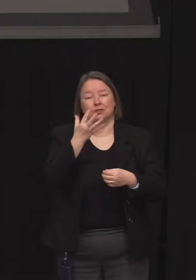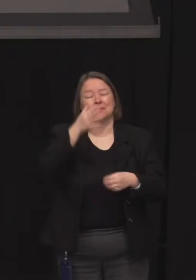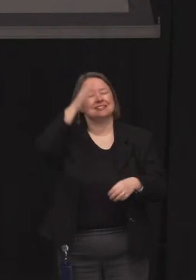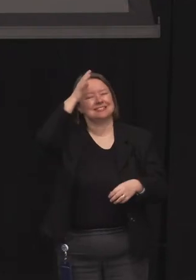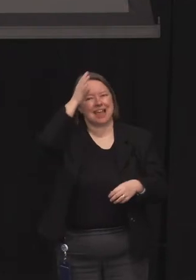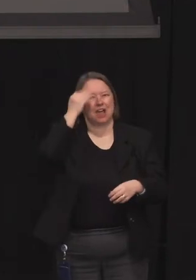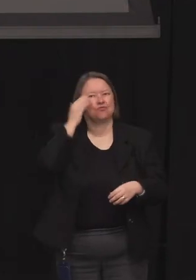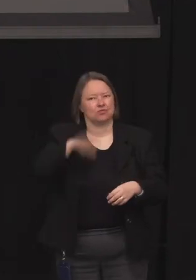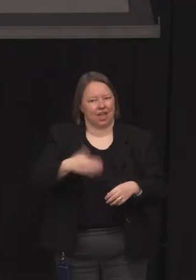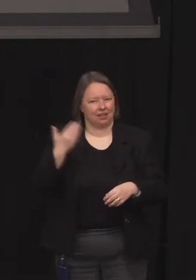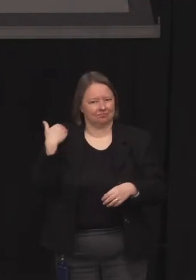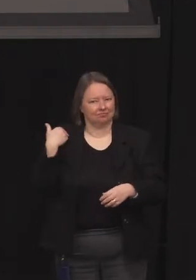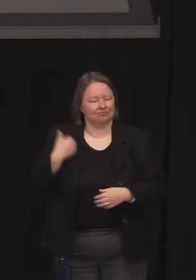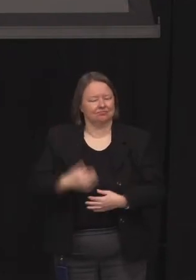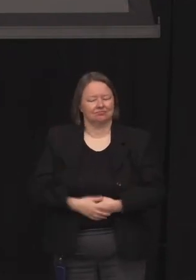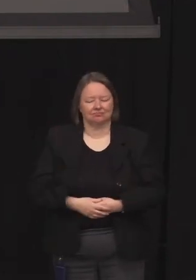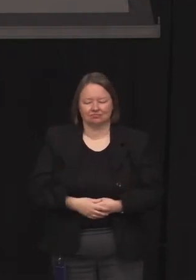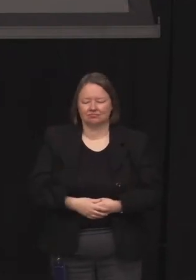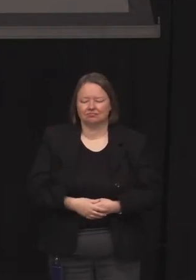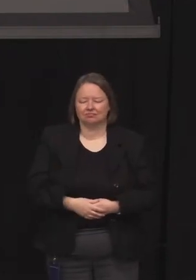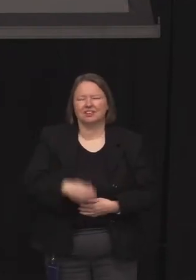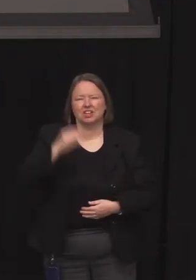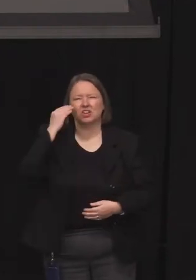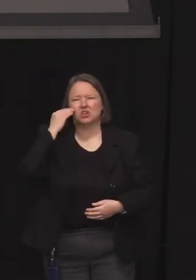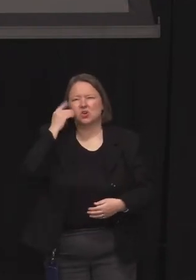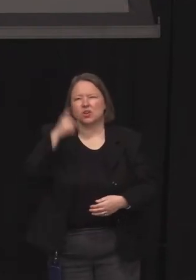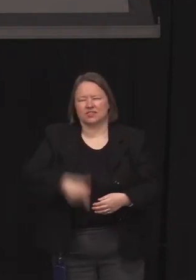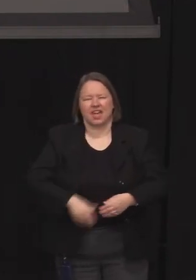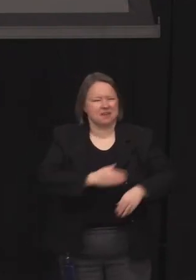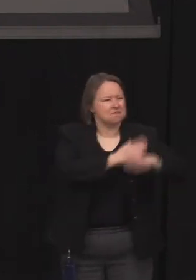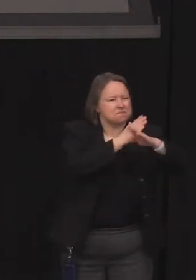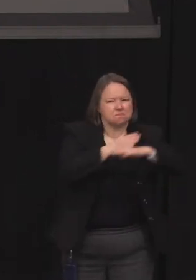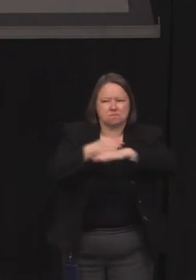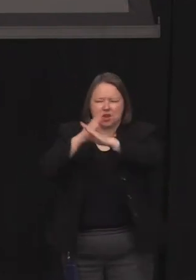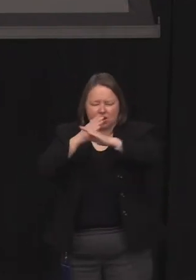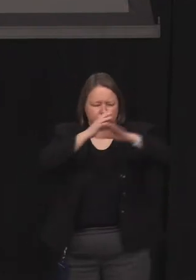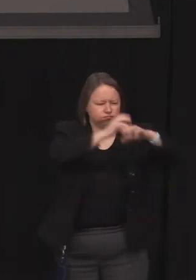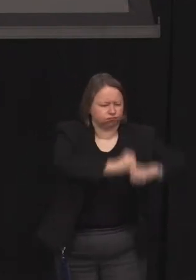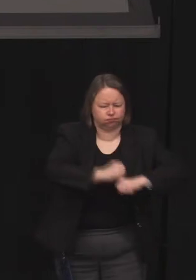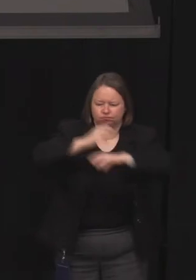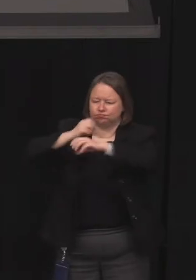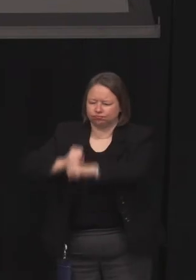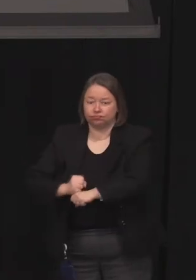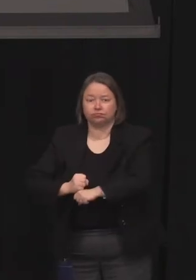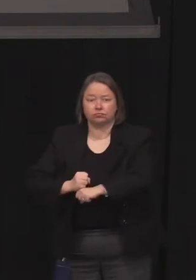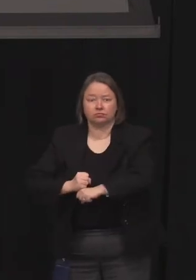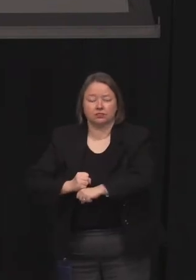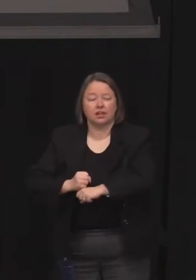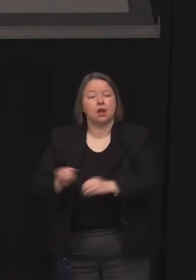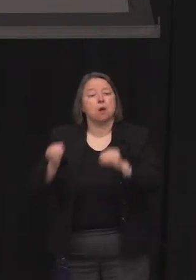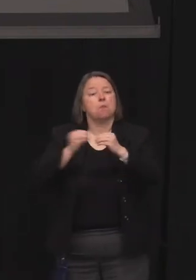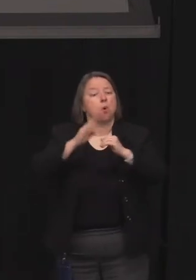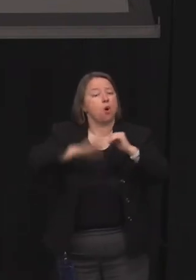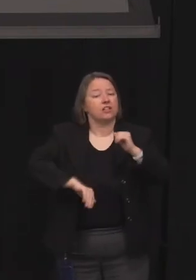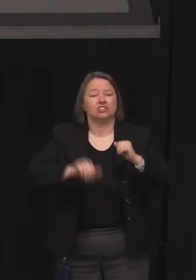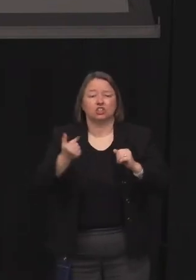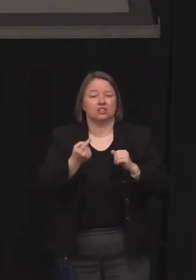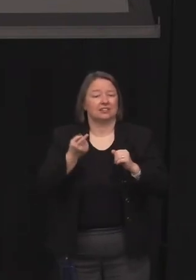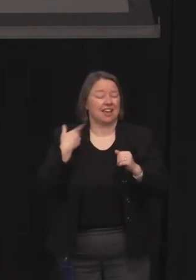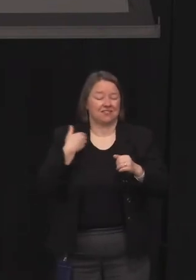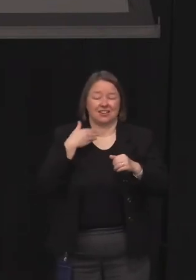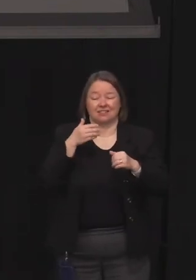knew that. He also knew that breaking down the barriers between us requires more of us than just opening a seat at the